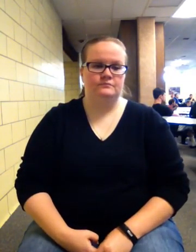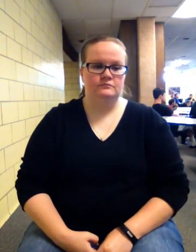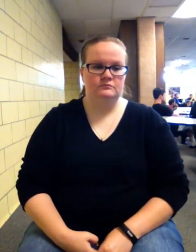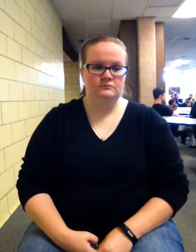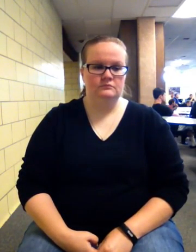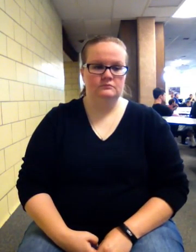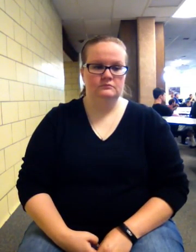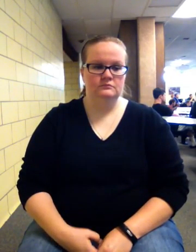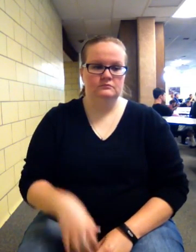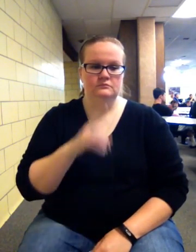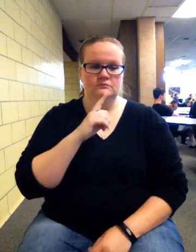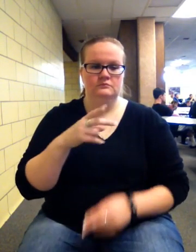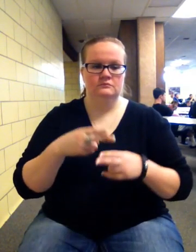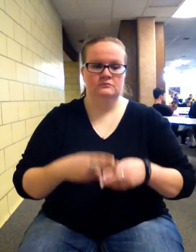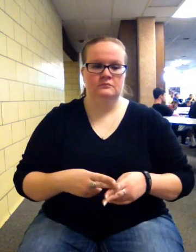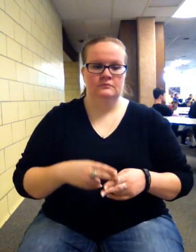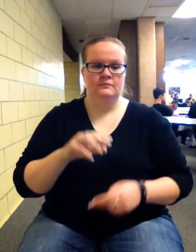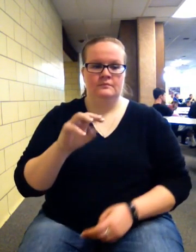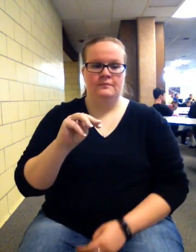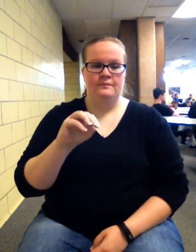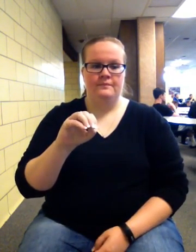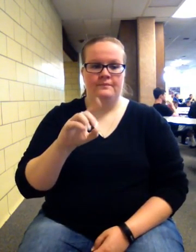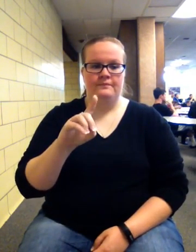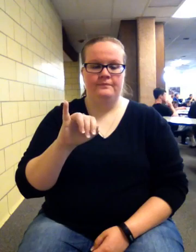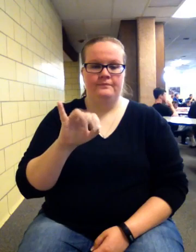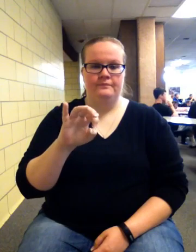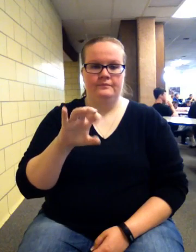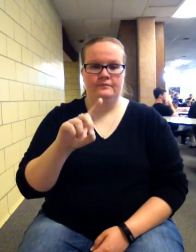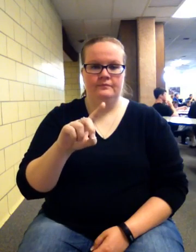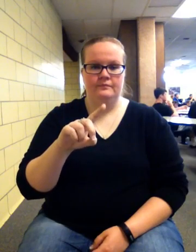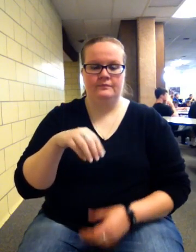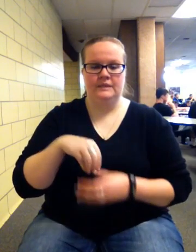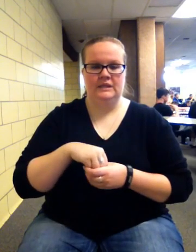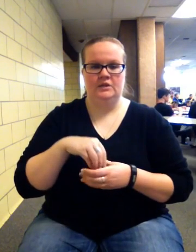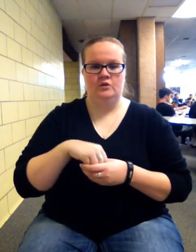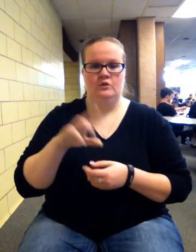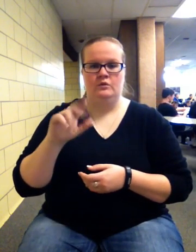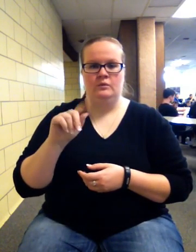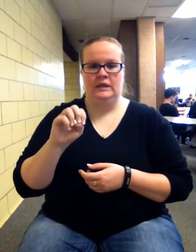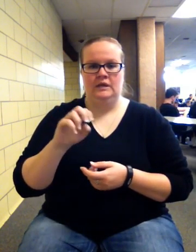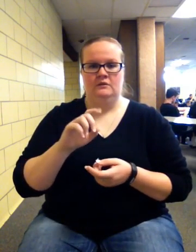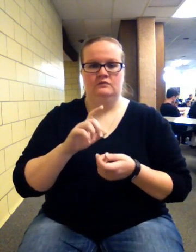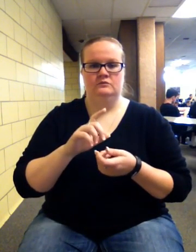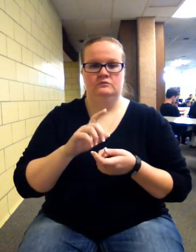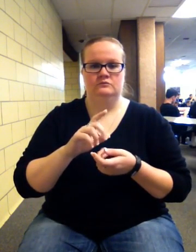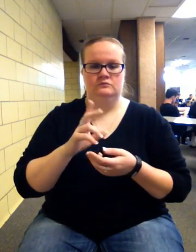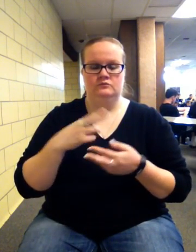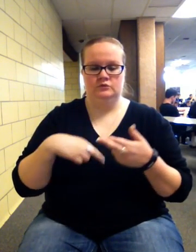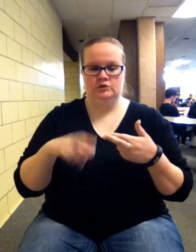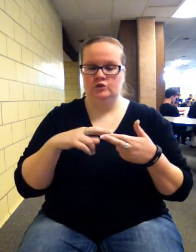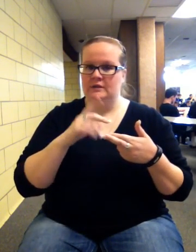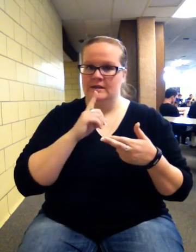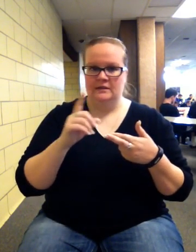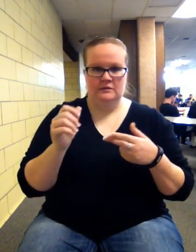is called modified internal rate of return. So I'm just going to tell you right now, it has all the same parameters for accepting as internal rate of return.